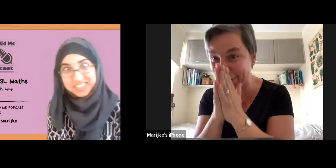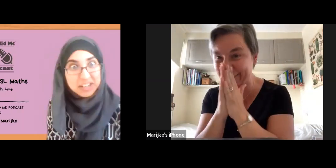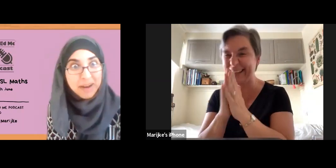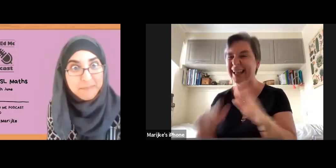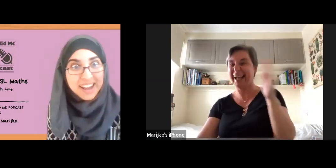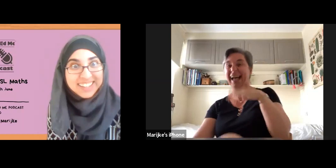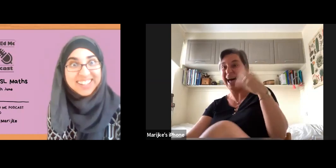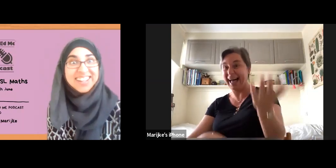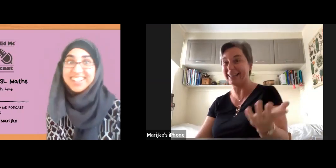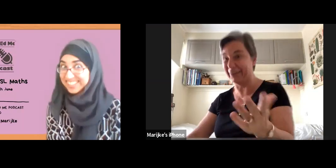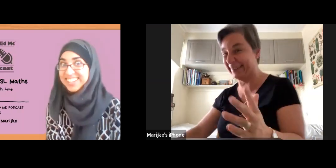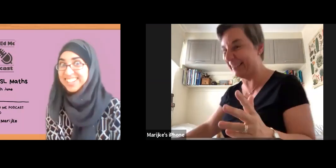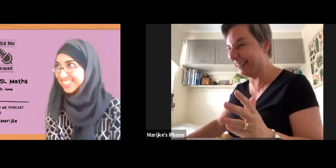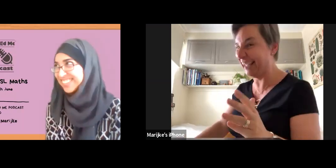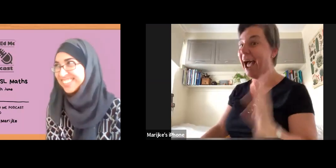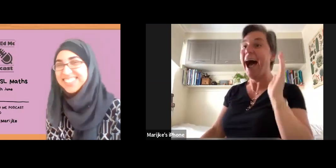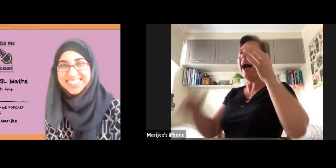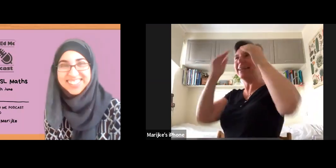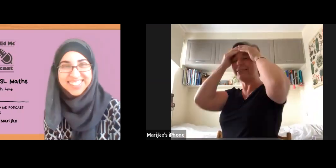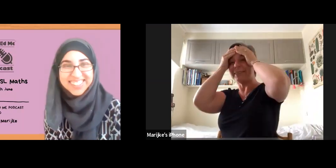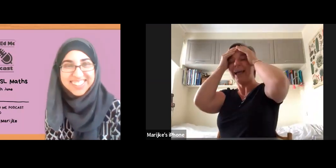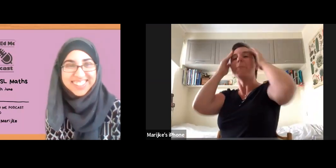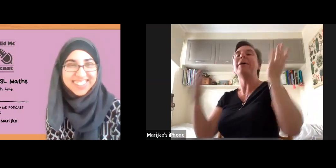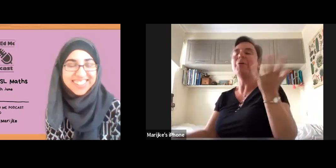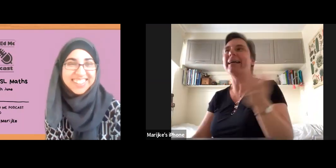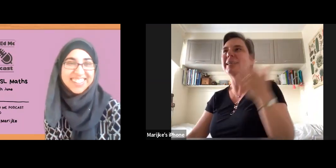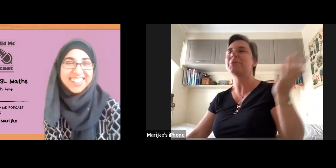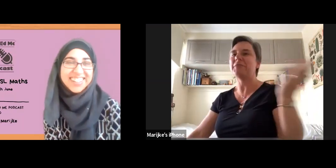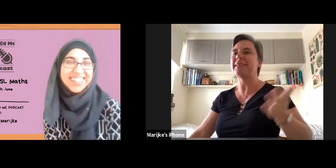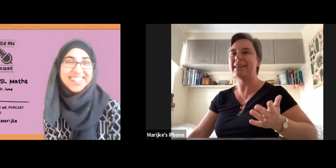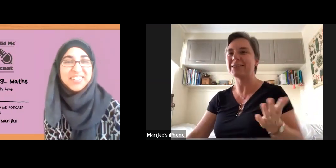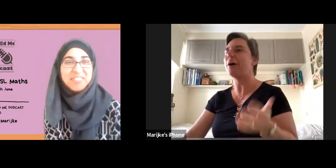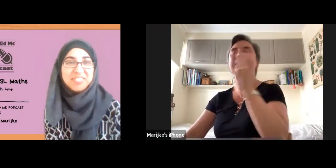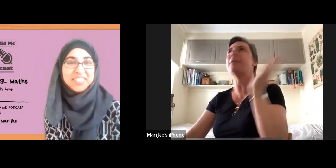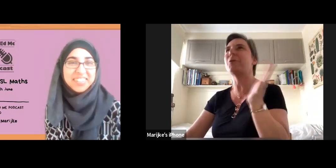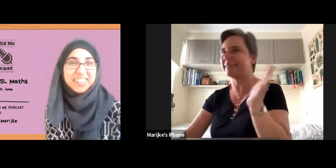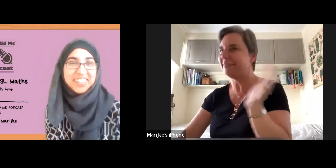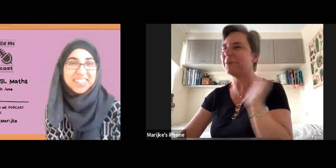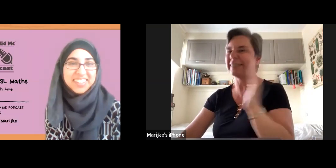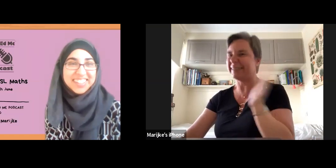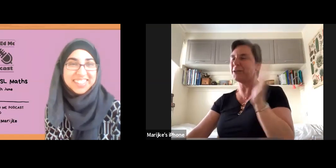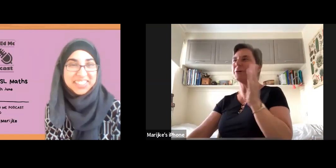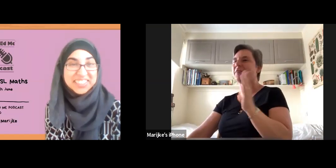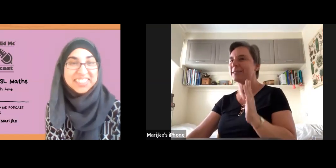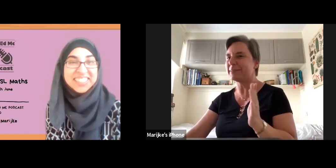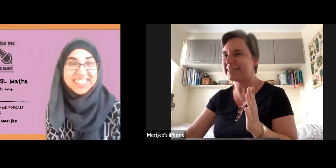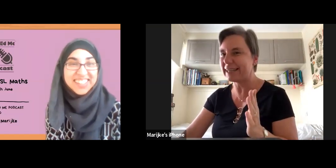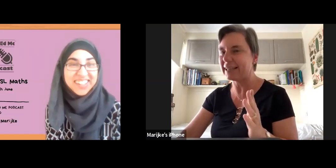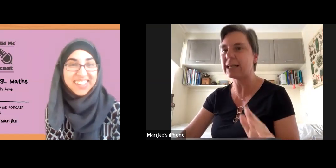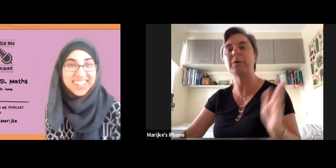in my bag? I know! I know, it's really, but okay, this was 15 years ago. It still wasn't, advisable to say that at the time, but